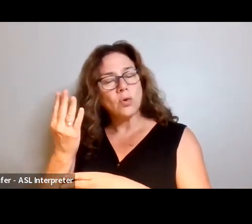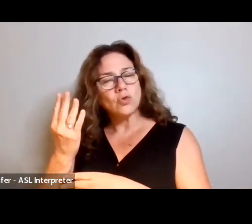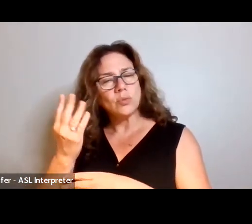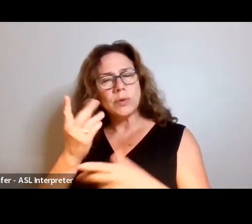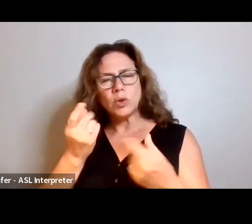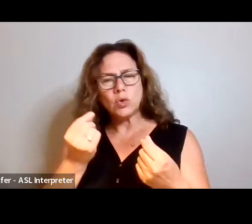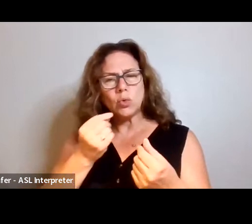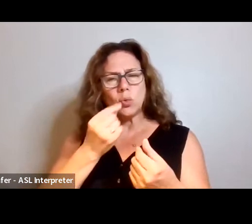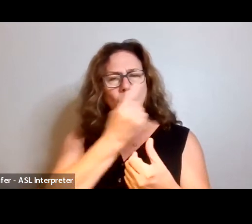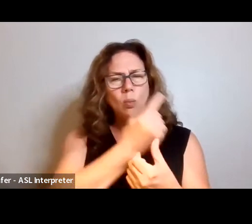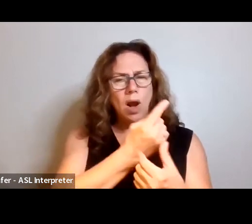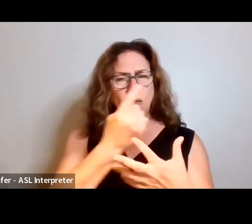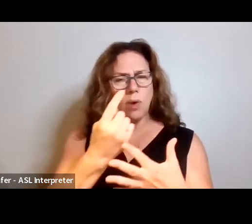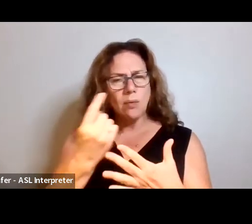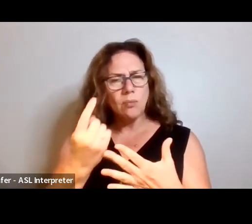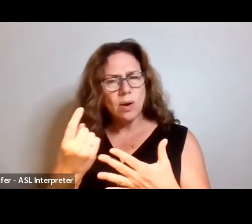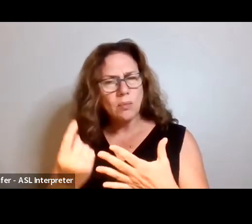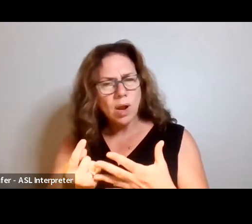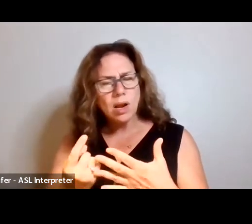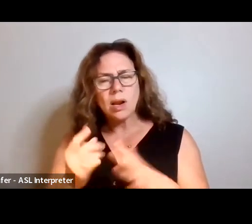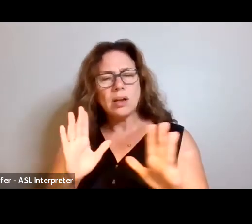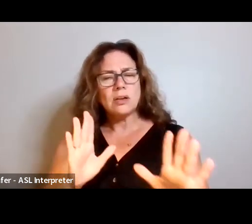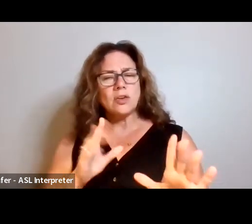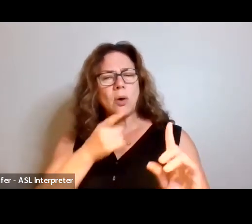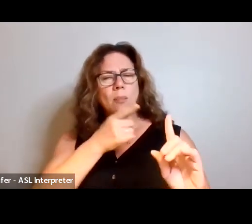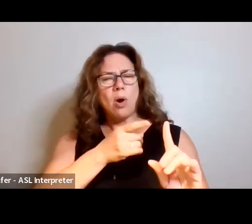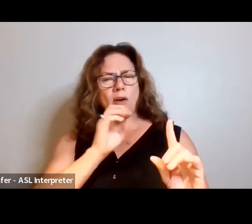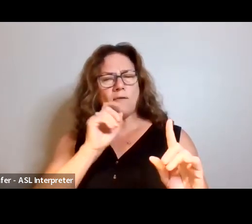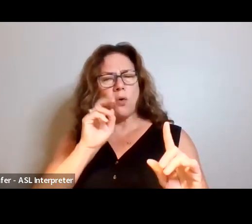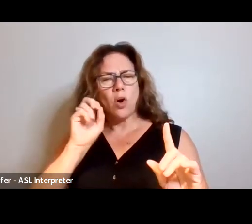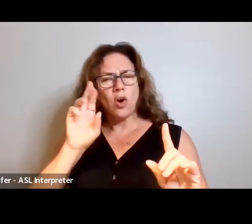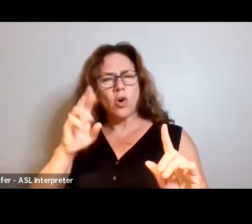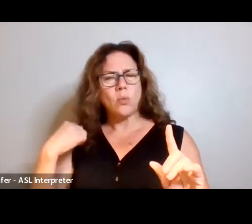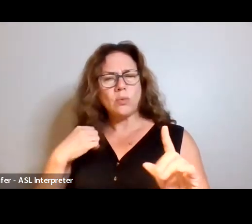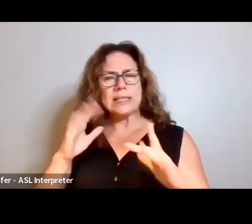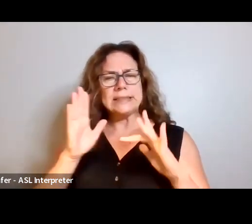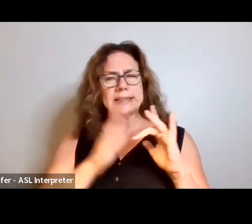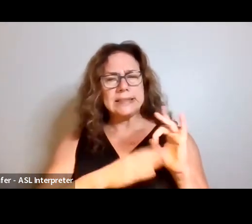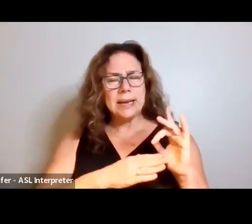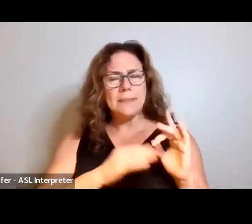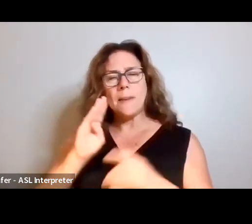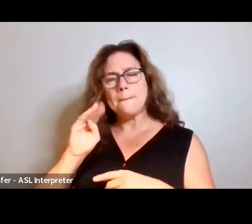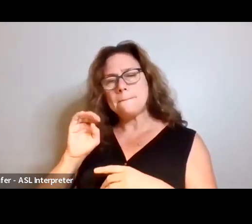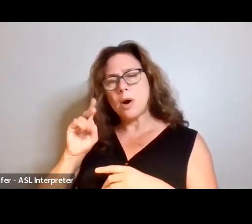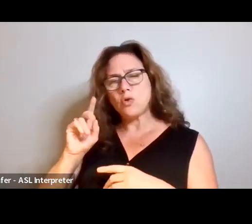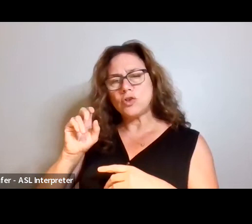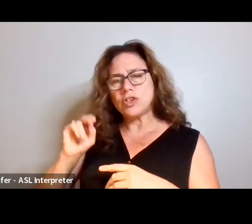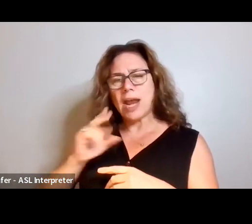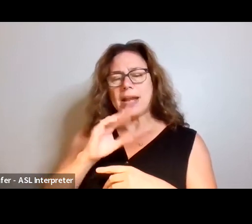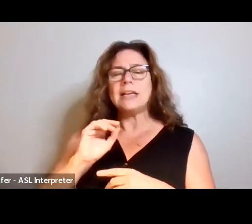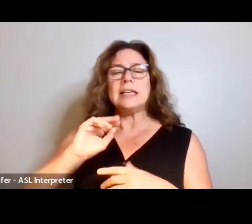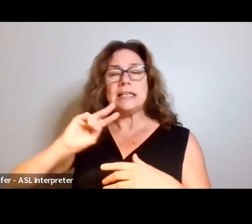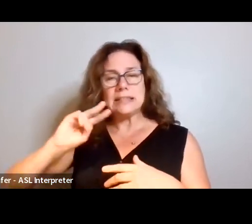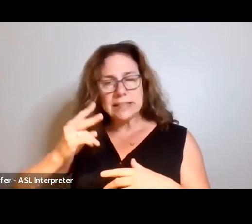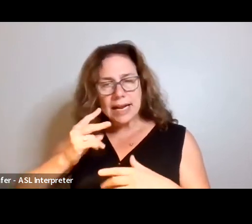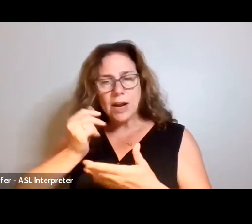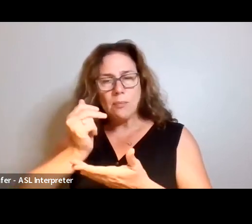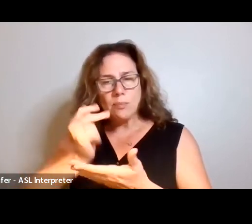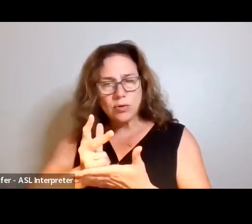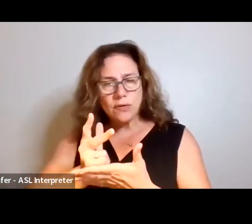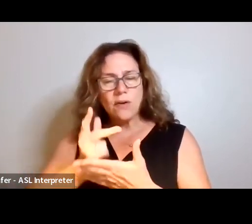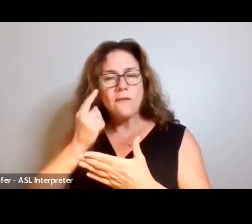I think point of order, trustee Chavez, I think you're correct. We skipped over a motion and a second and approval for item